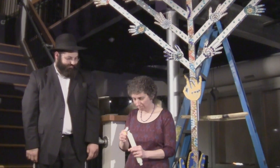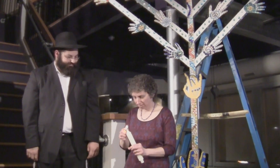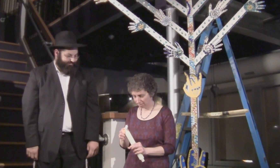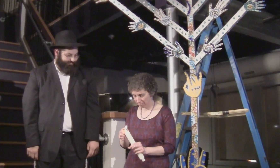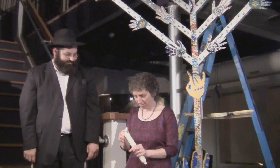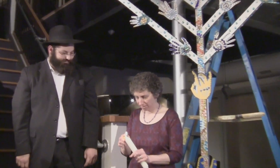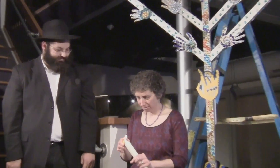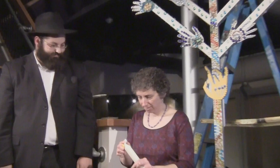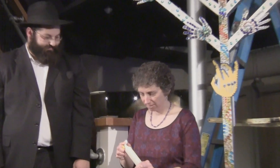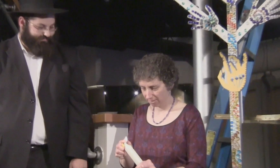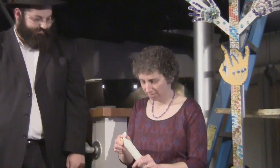Okay.